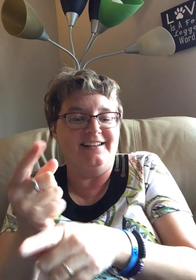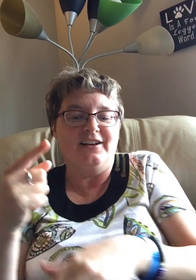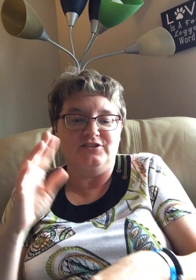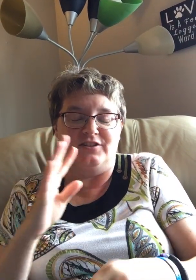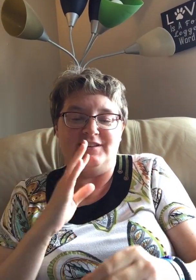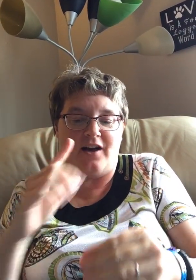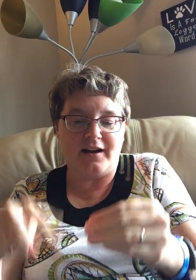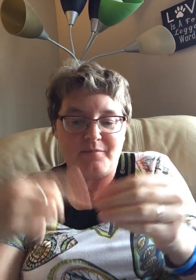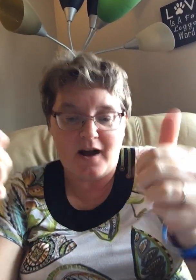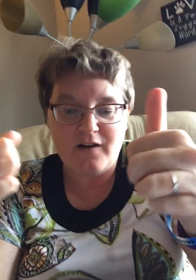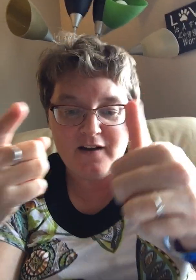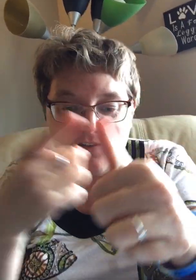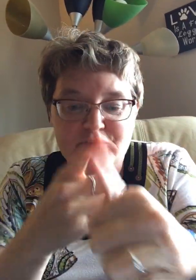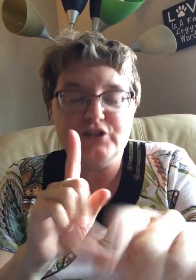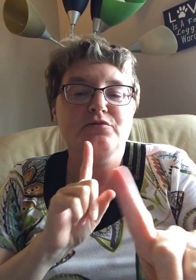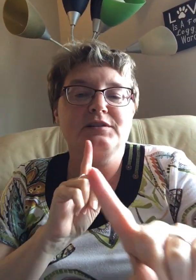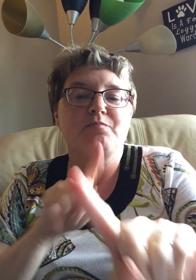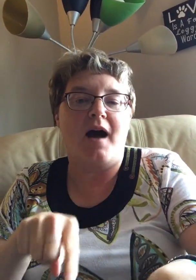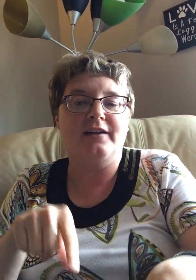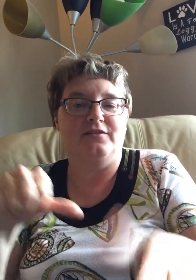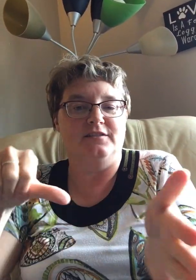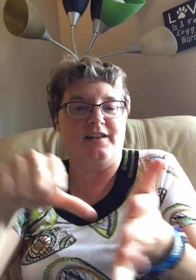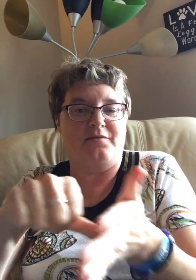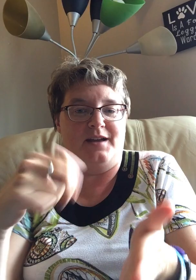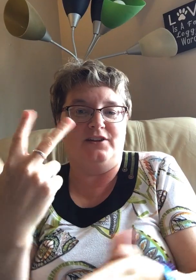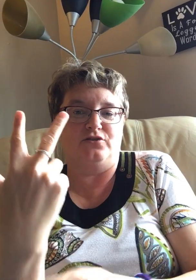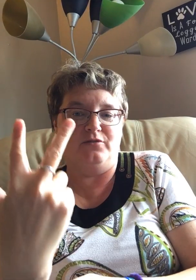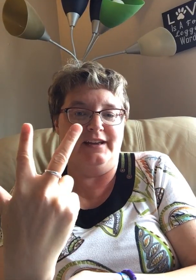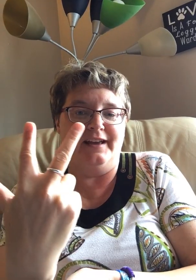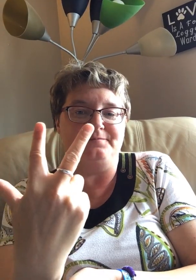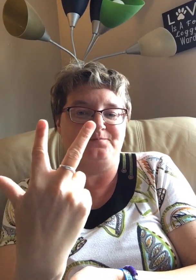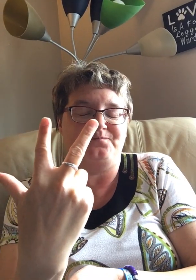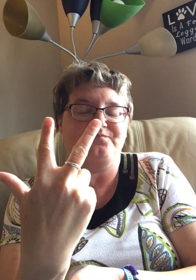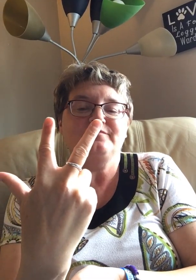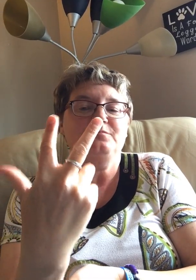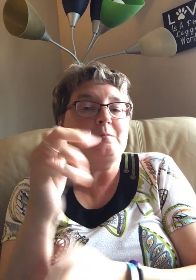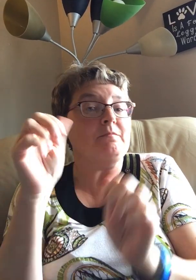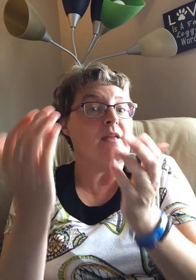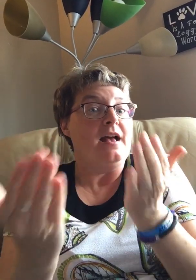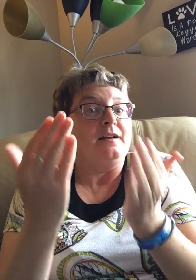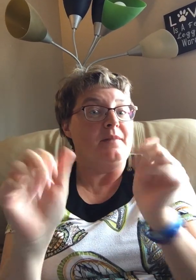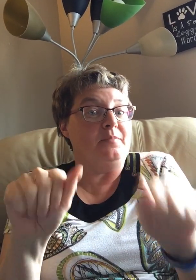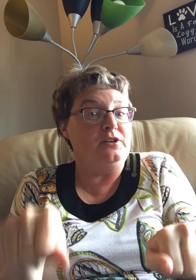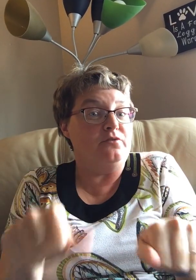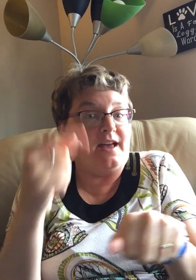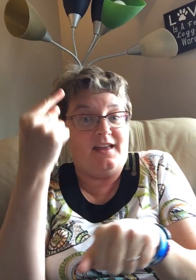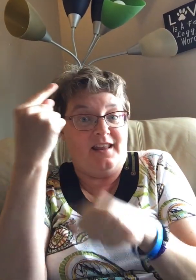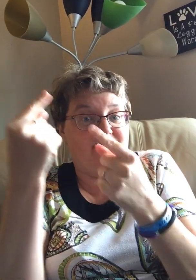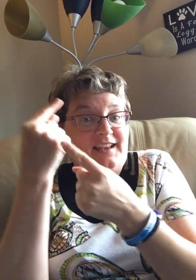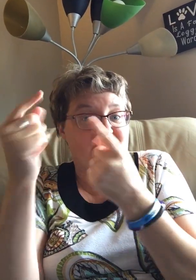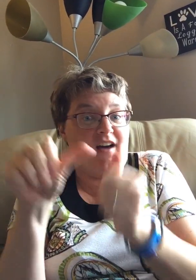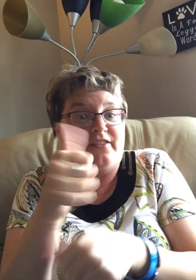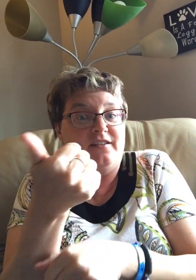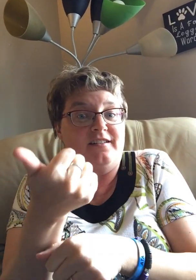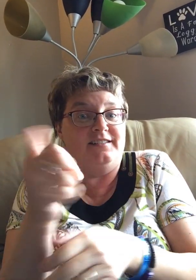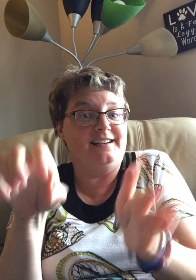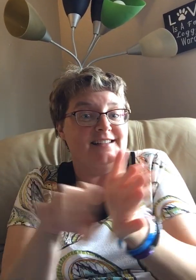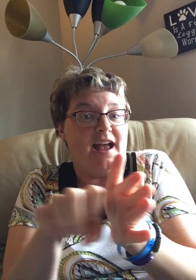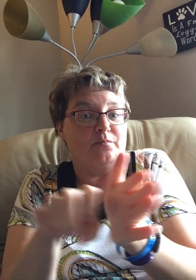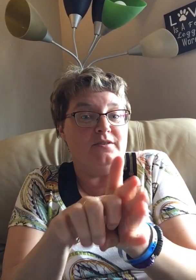So they talk about first responders on page 3. Maybe you can think of other examples